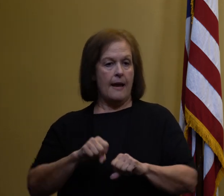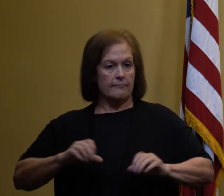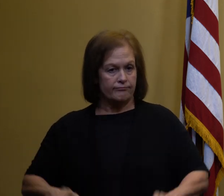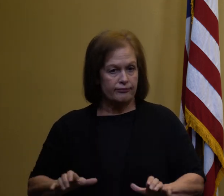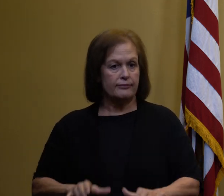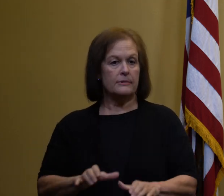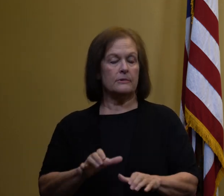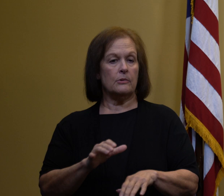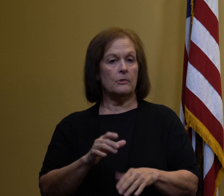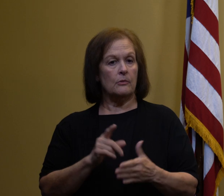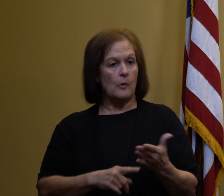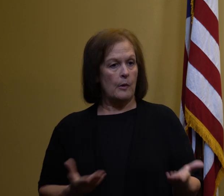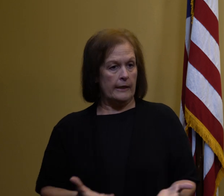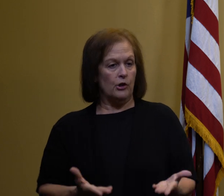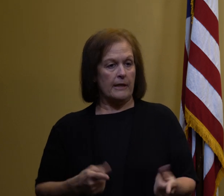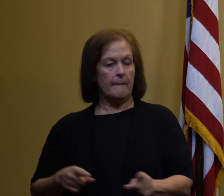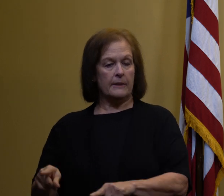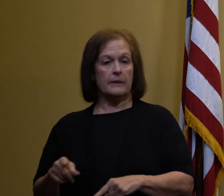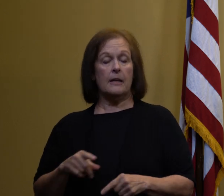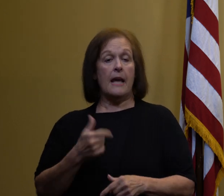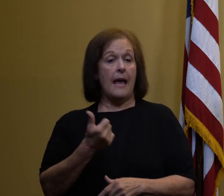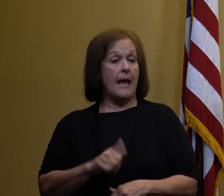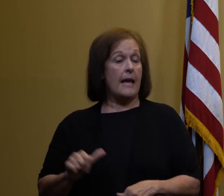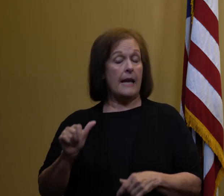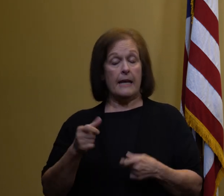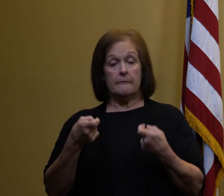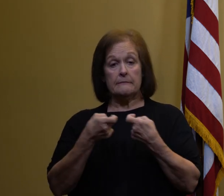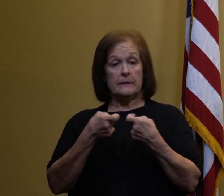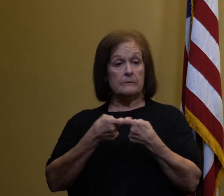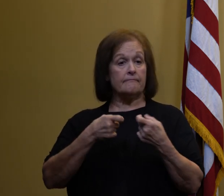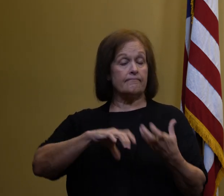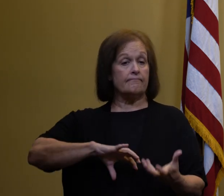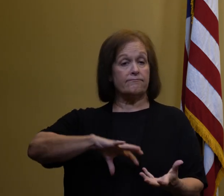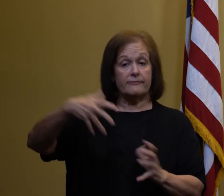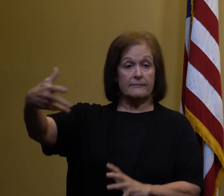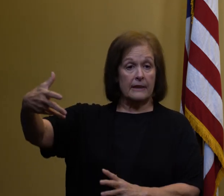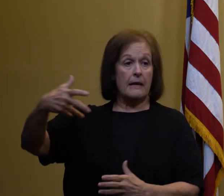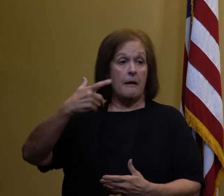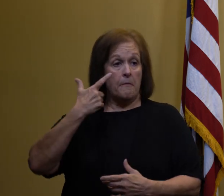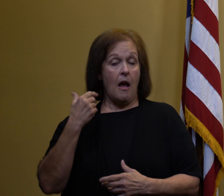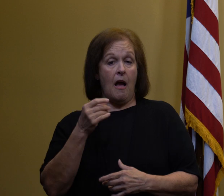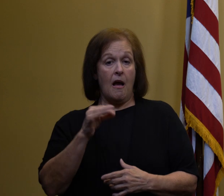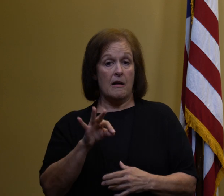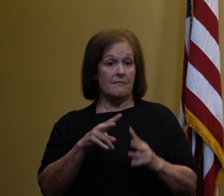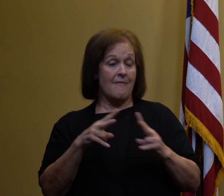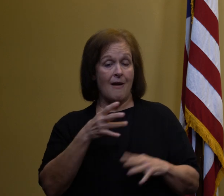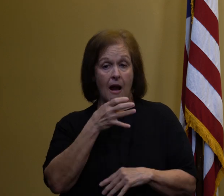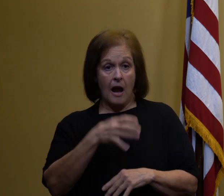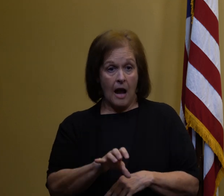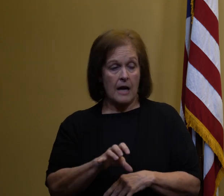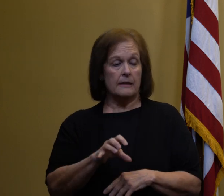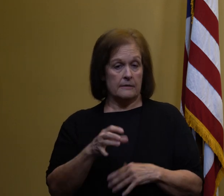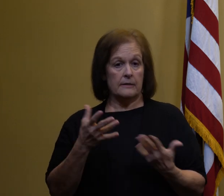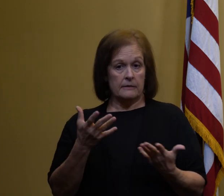on the ground. Any significant power utility disruption while under extreme heat conditions,